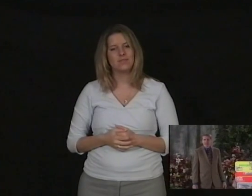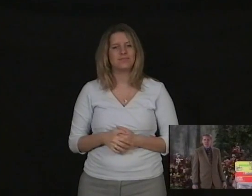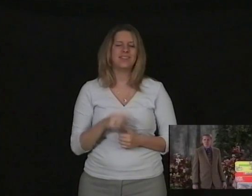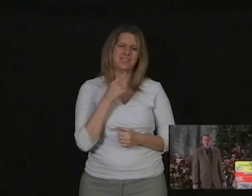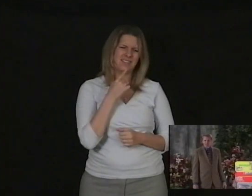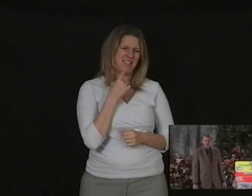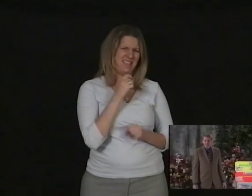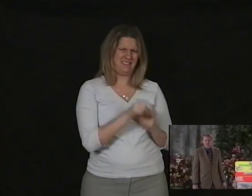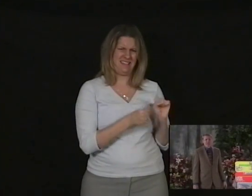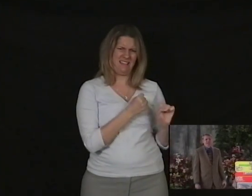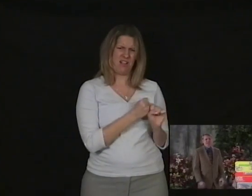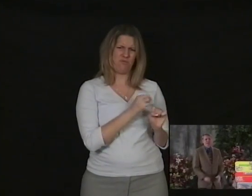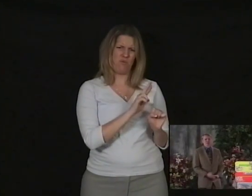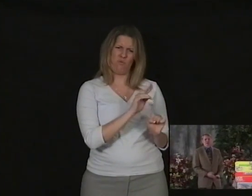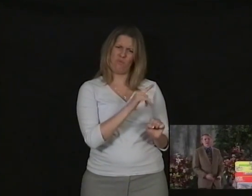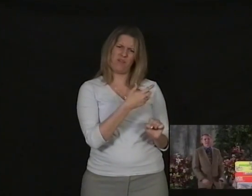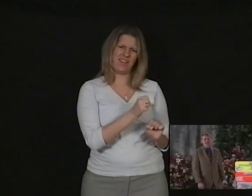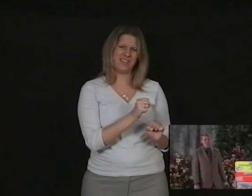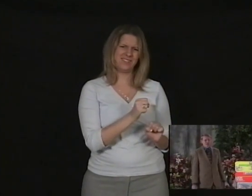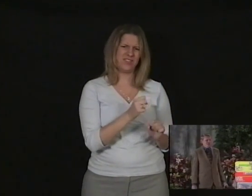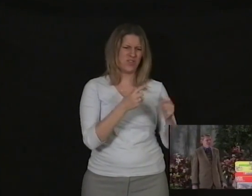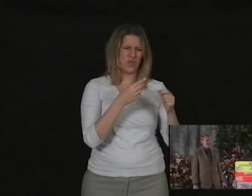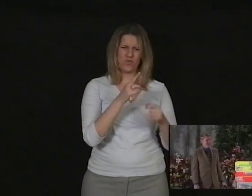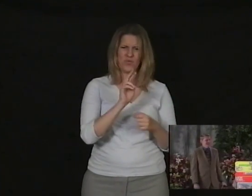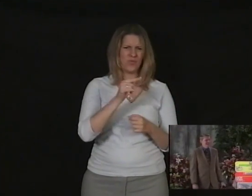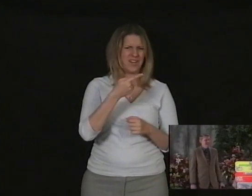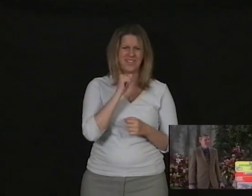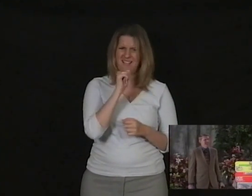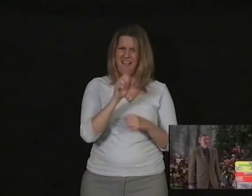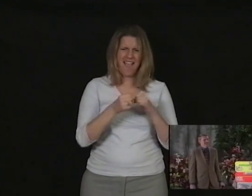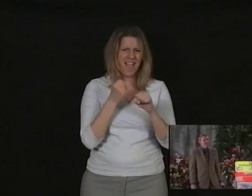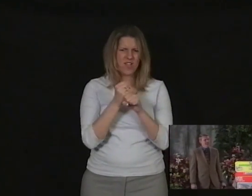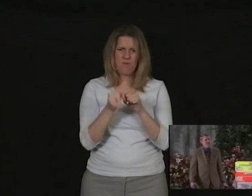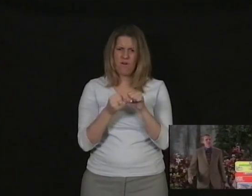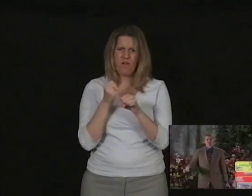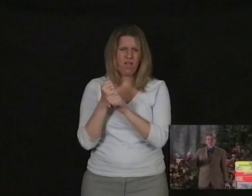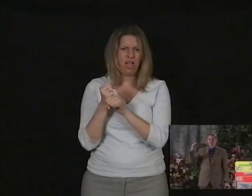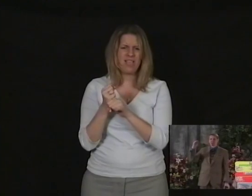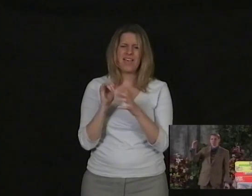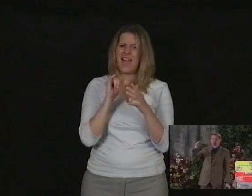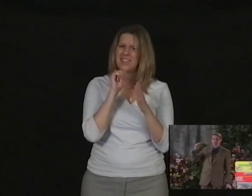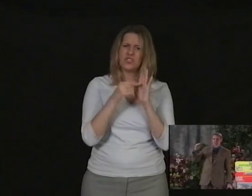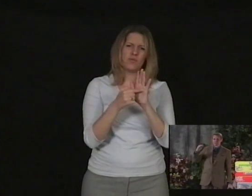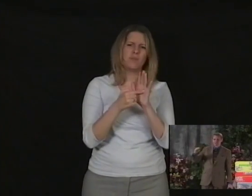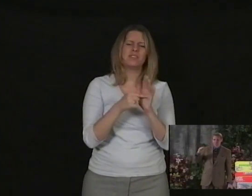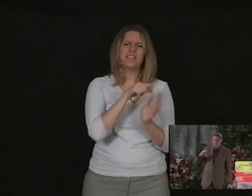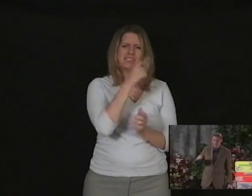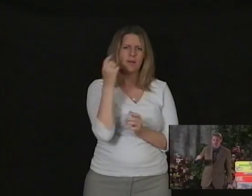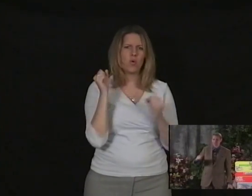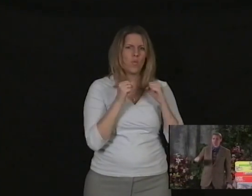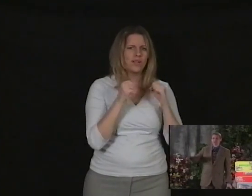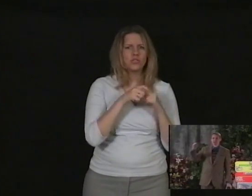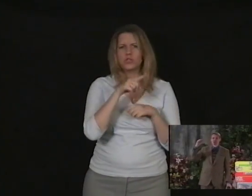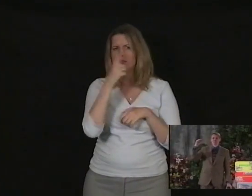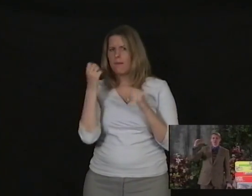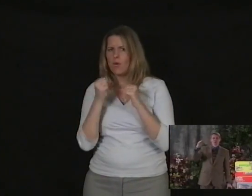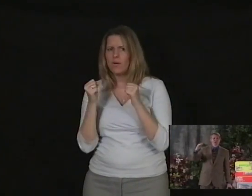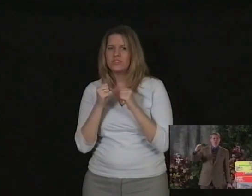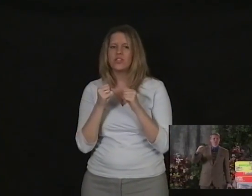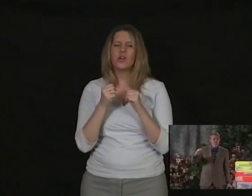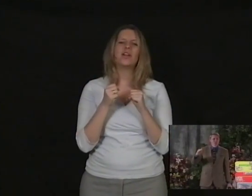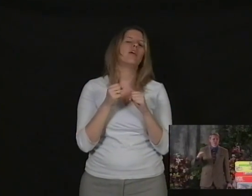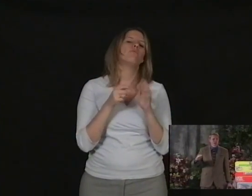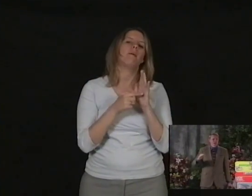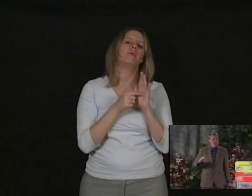He said, annual rings? He said, those aren't annual rings. He said, that doesn't represent summer, winter, summer, winter. It represents